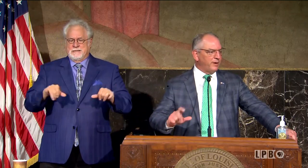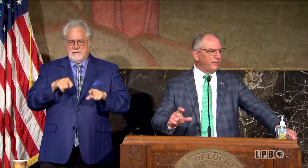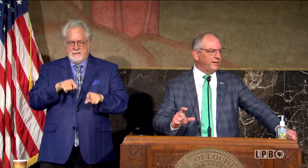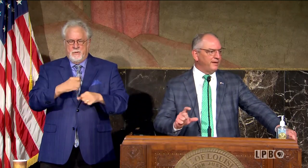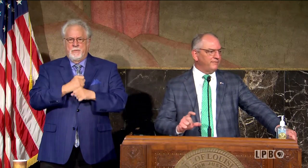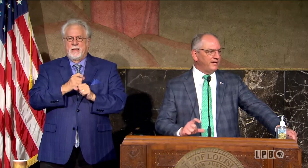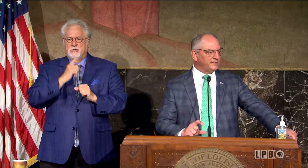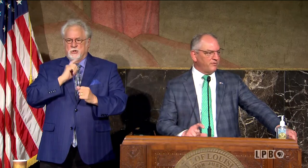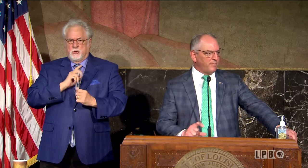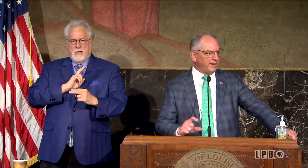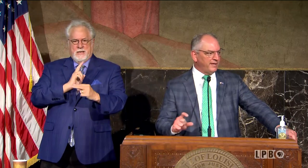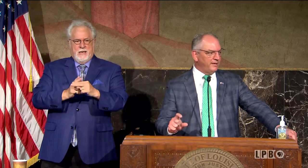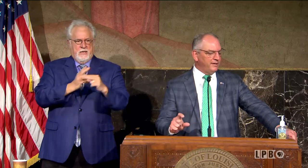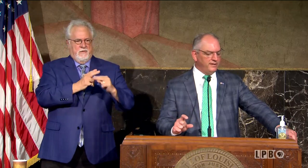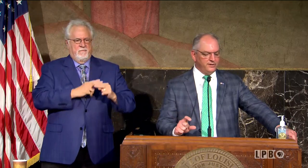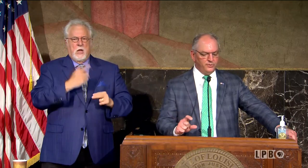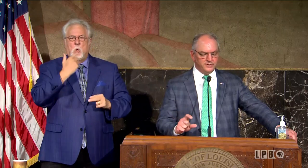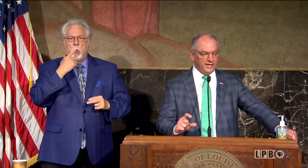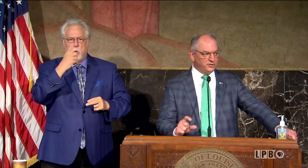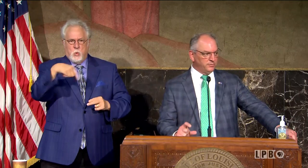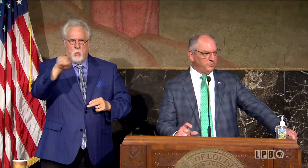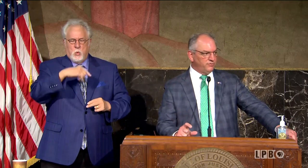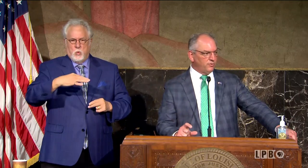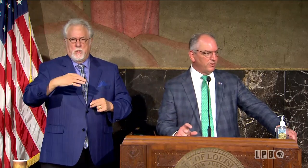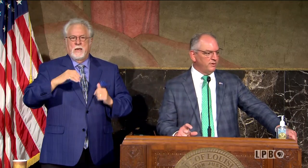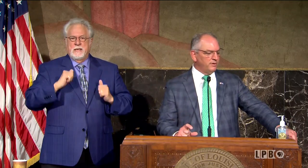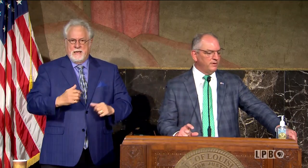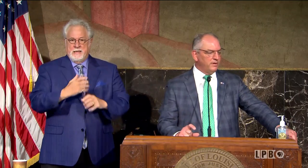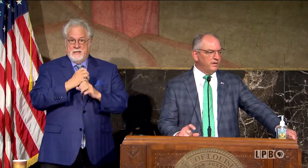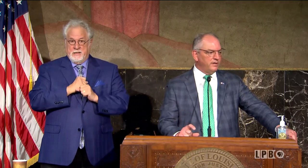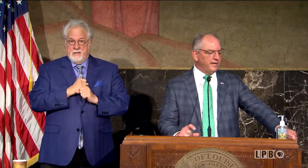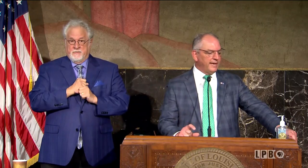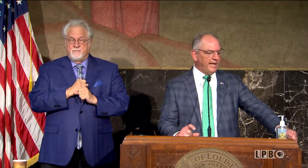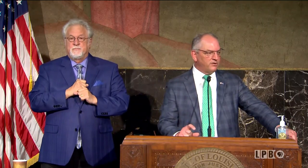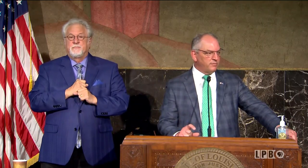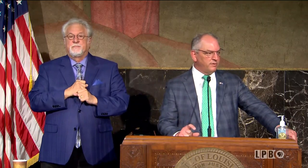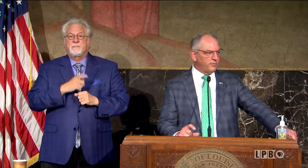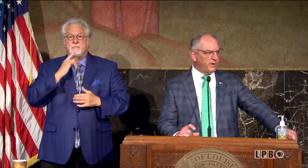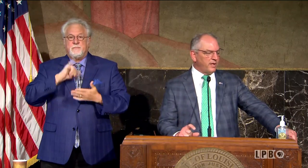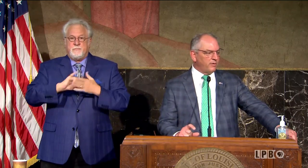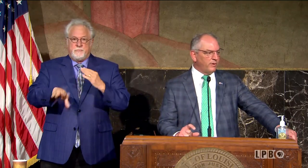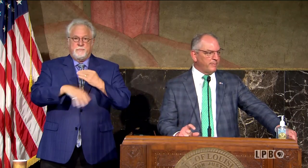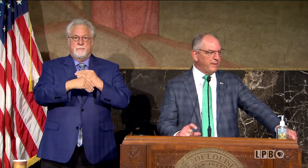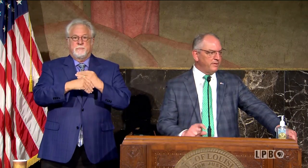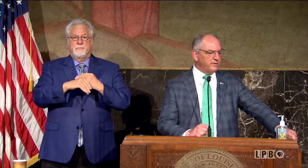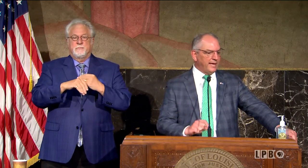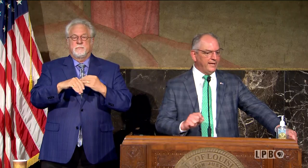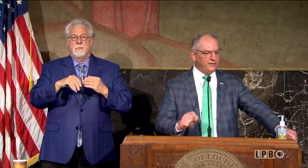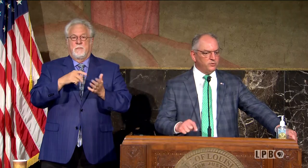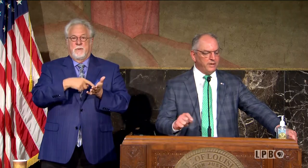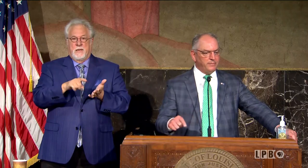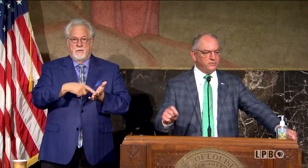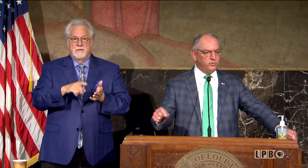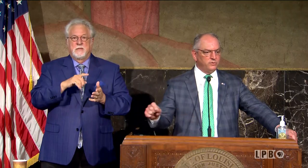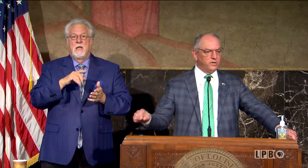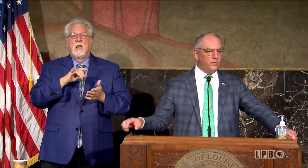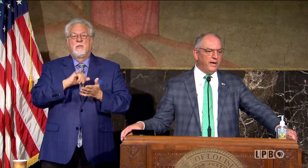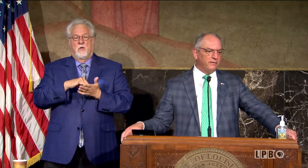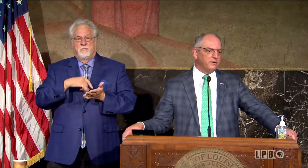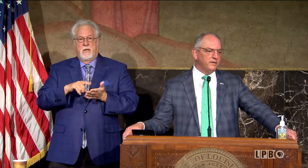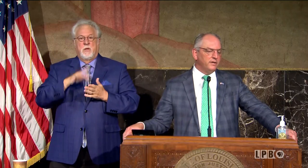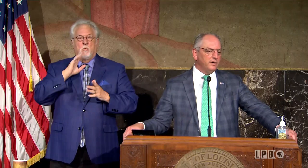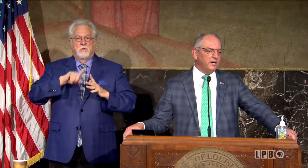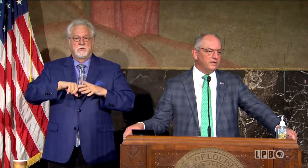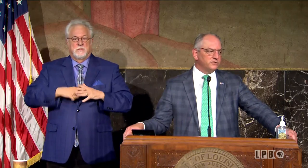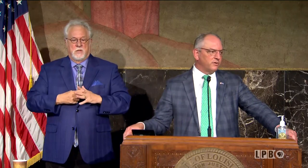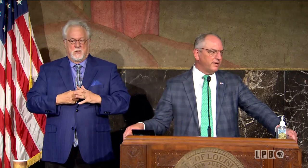that it properly identifies everybody who is eligible for the enhanced $300 a week payments, and those payments will go